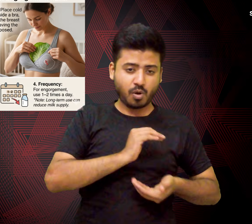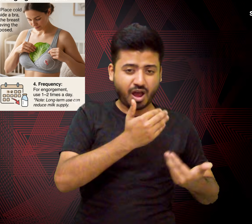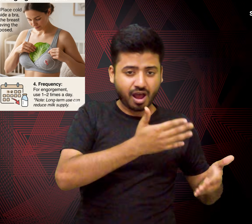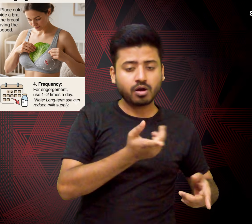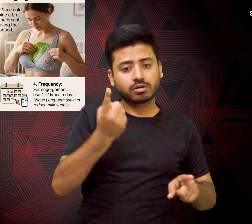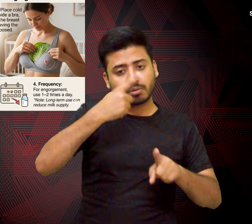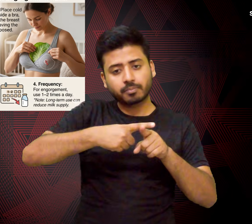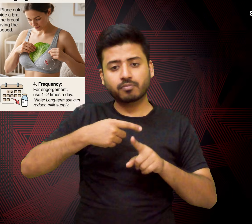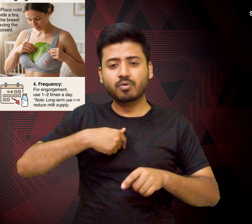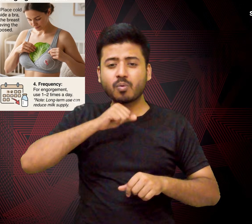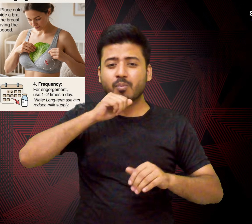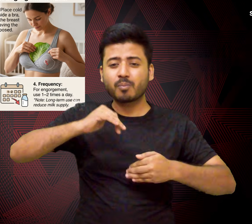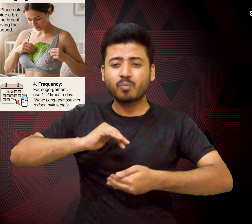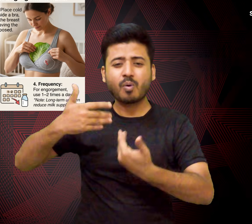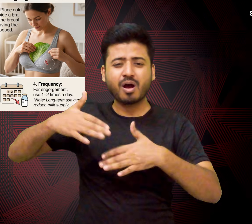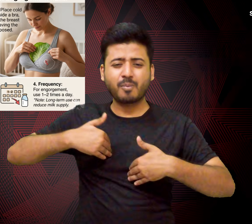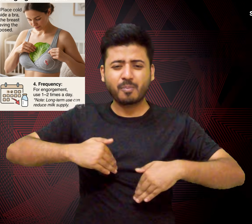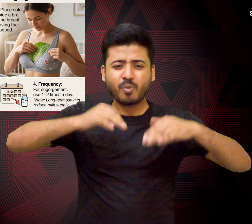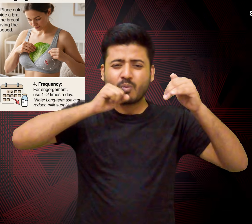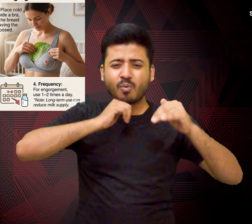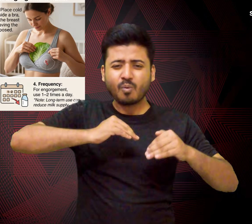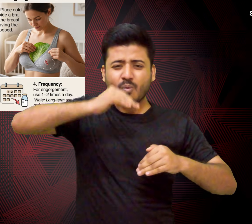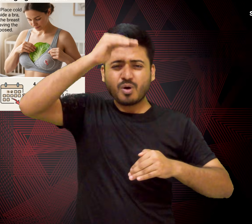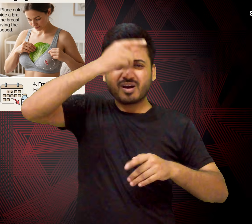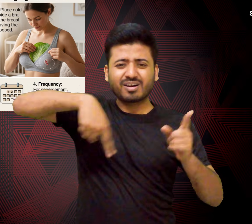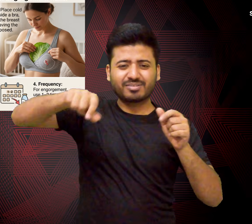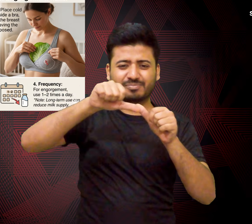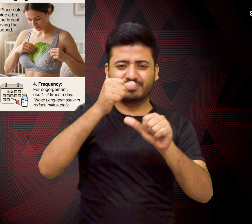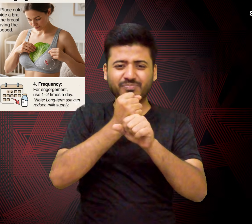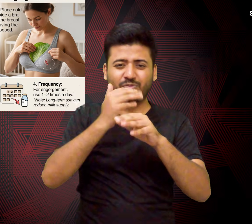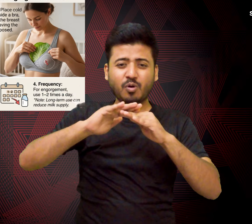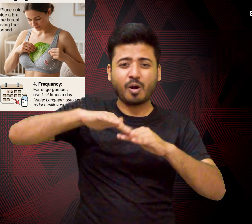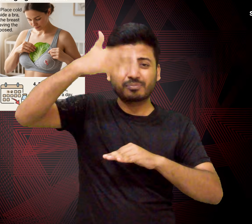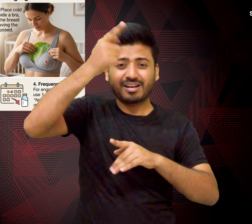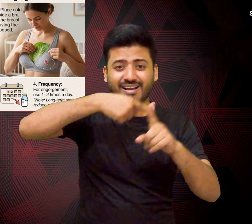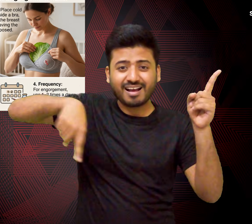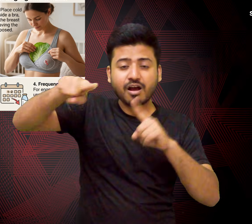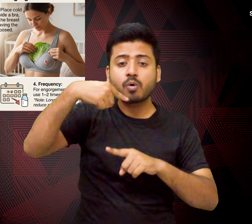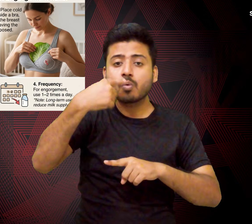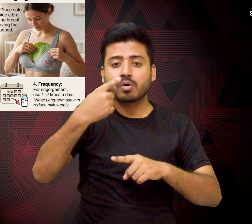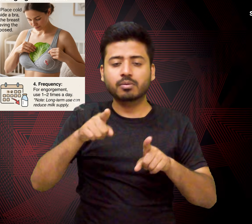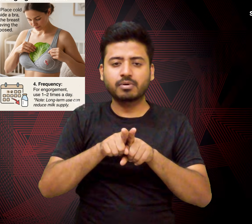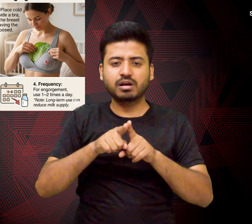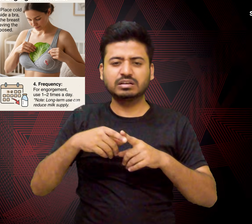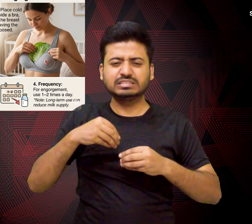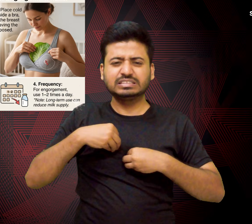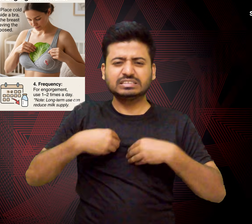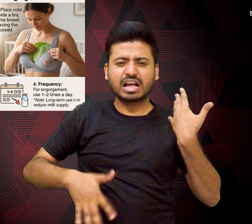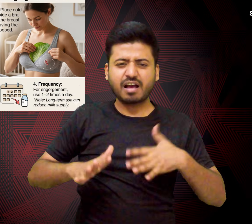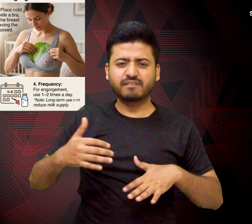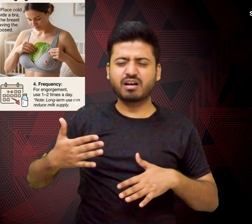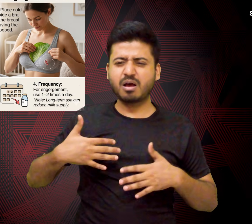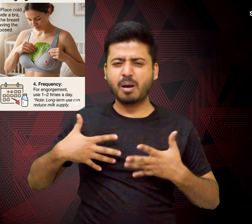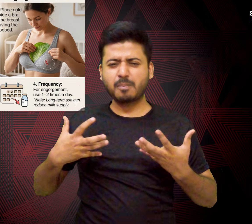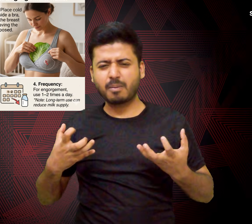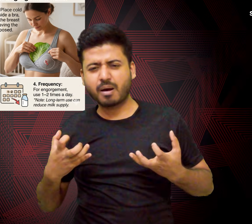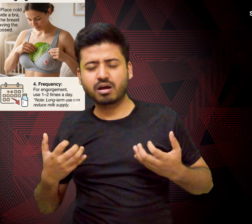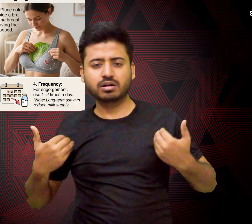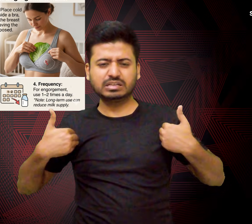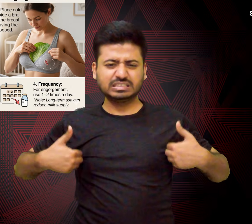fit comfortably around the breast, keeping the nipple and areola exposed. Apply. Place the leaves over the breast tissue, not the nipple,